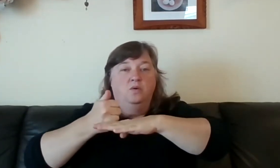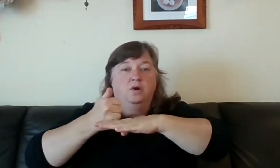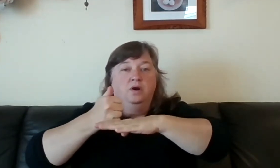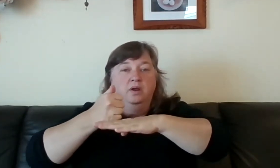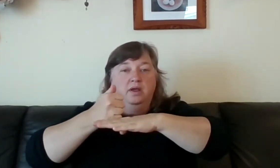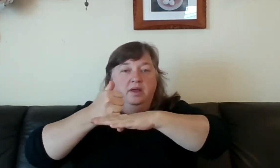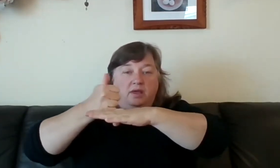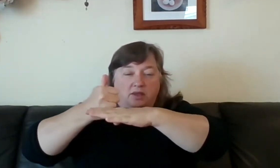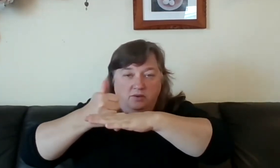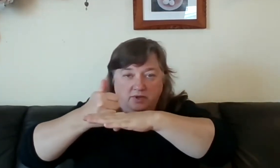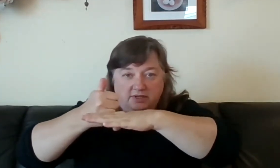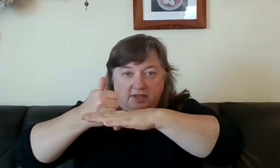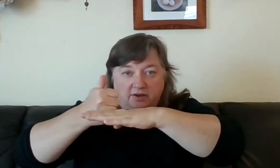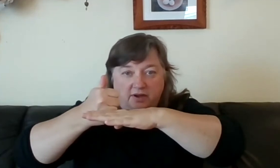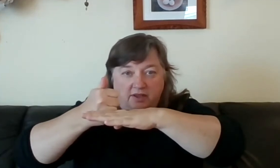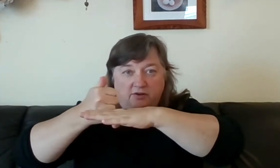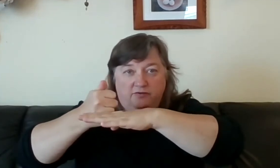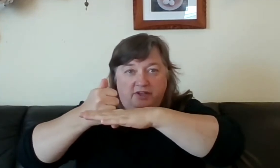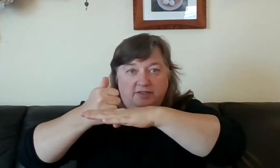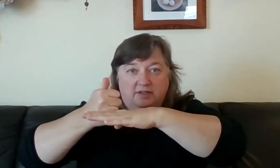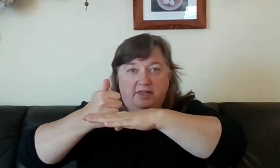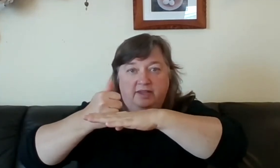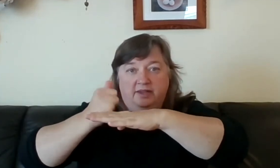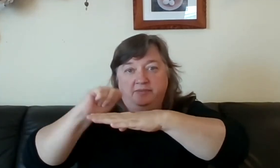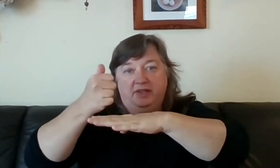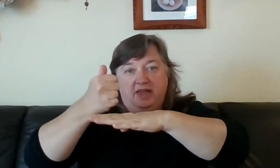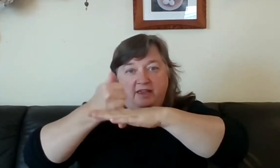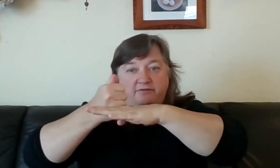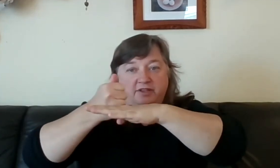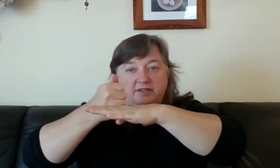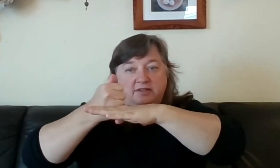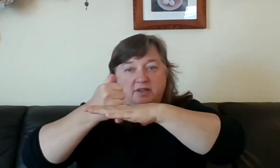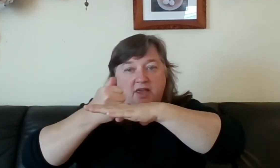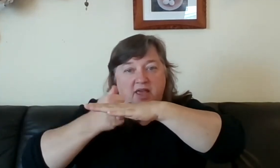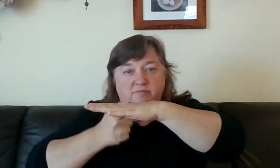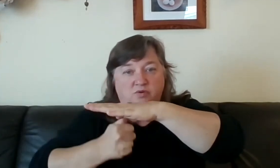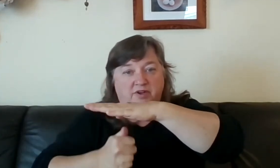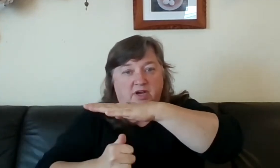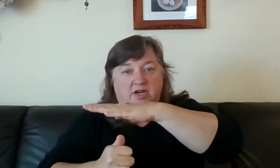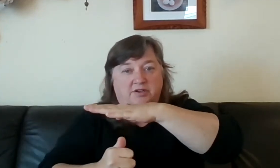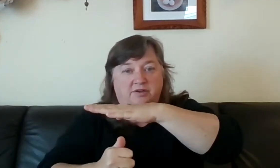or you can take your fist like an A fist and move it under.